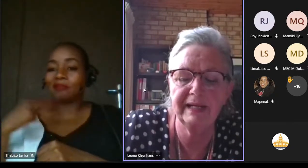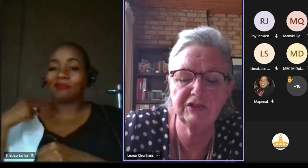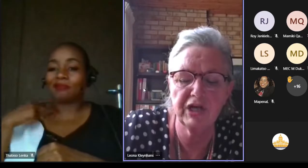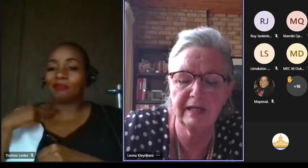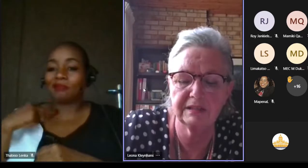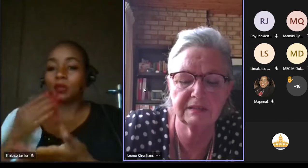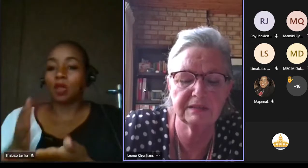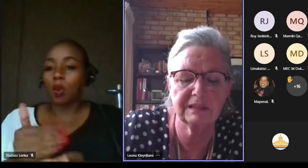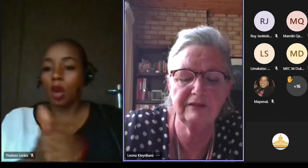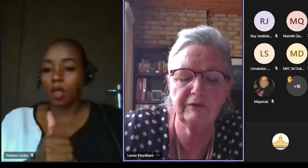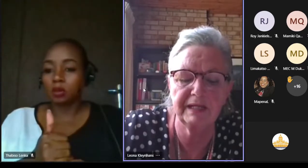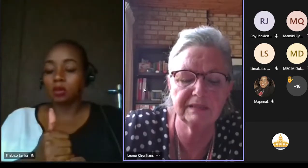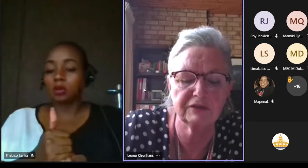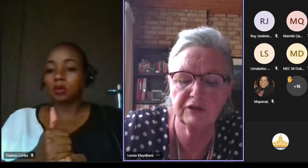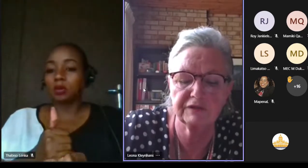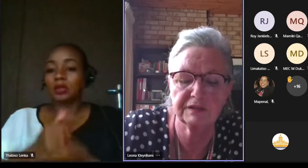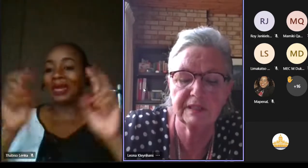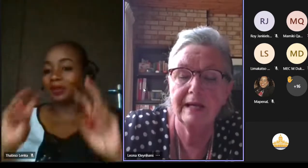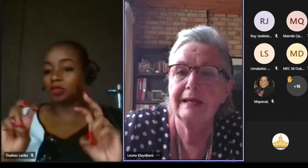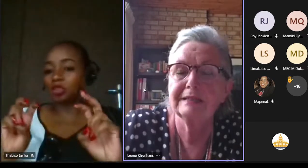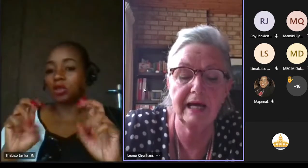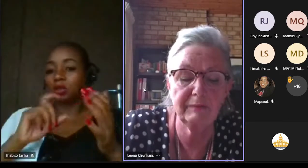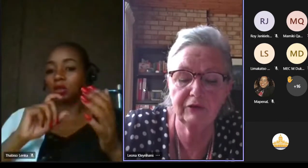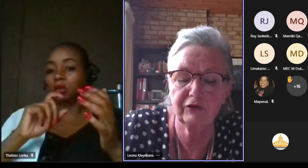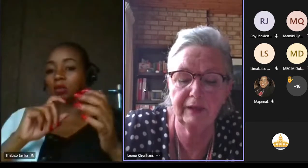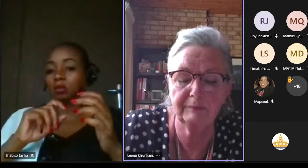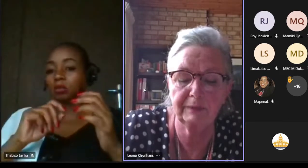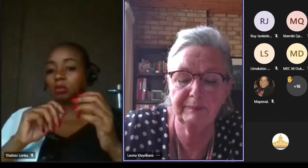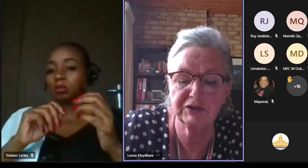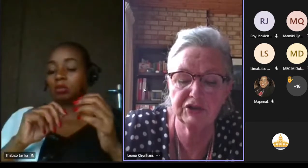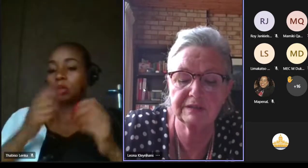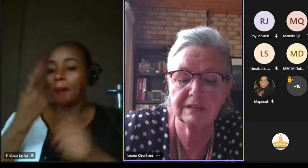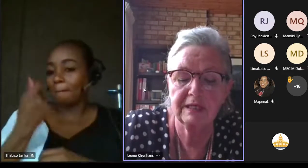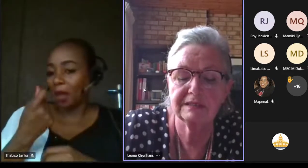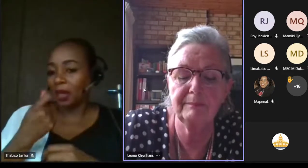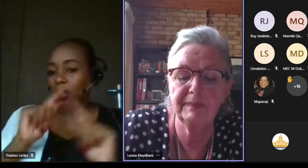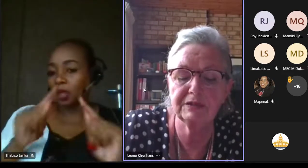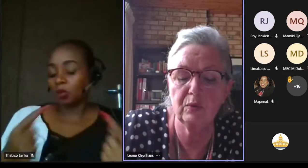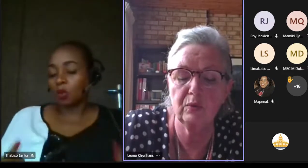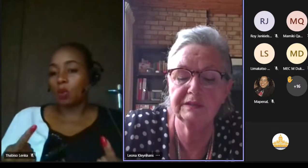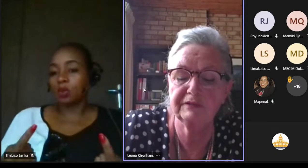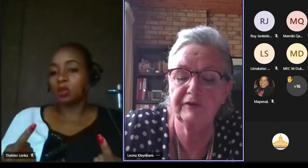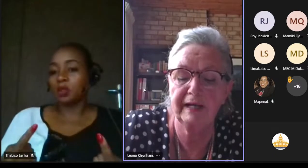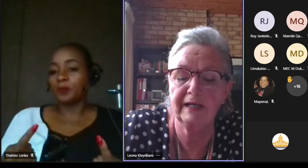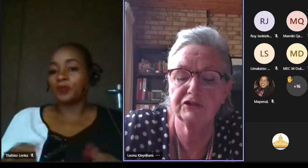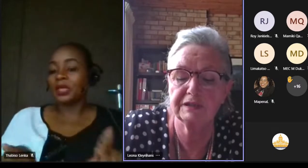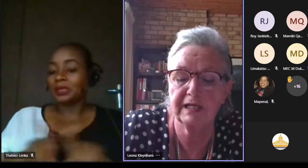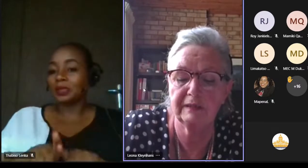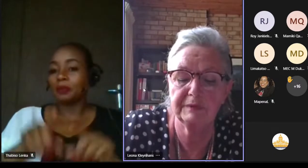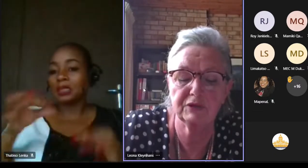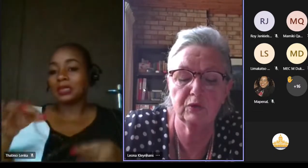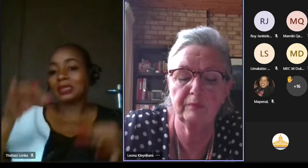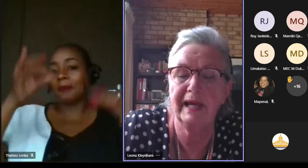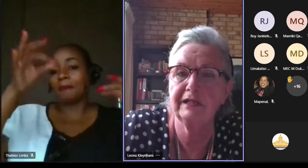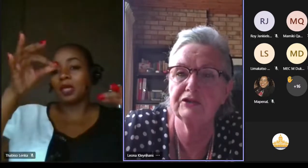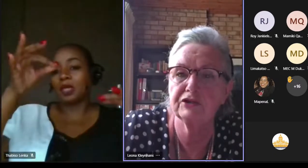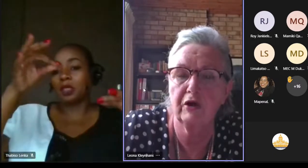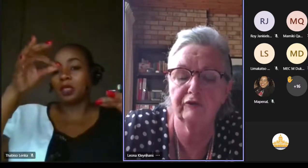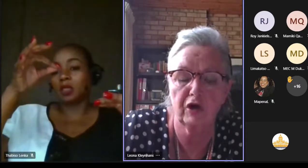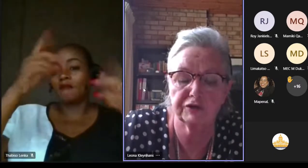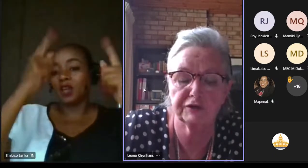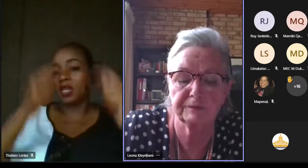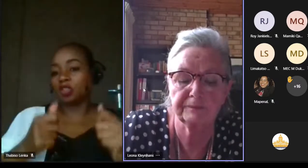creditors, manage assets, deliver basic services, table credible budgets, submit audited financial statements, or